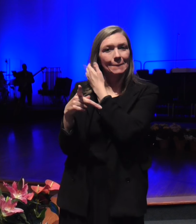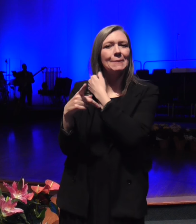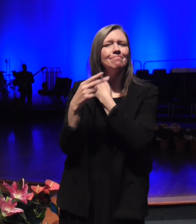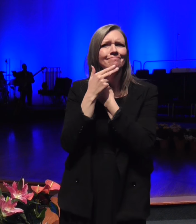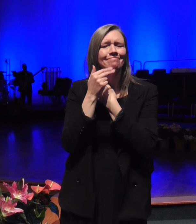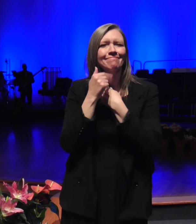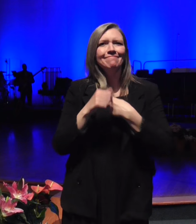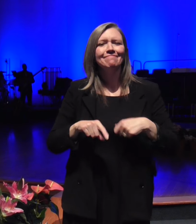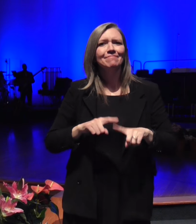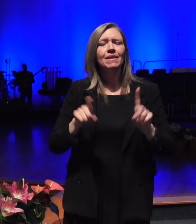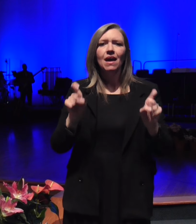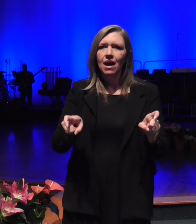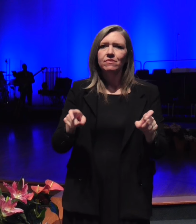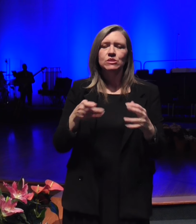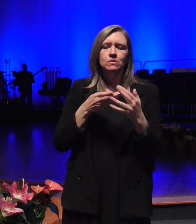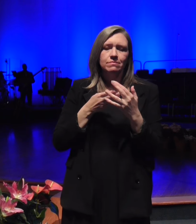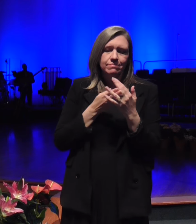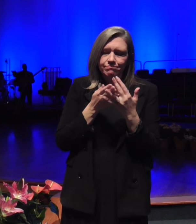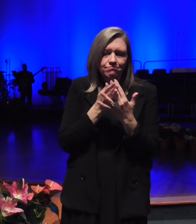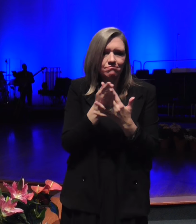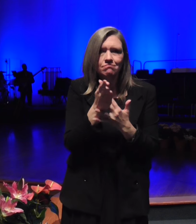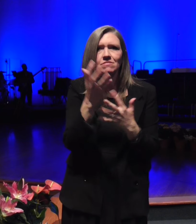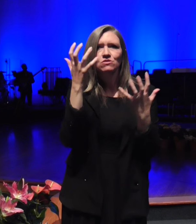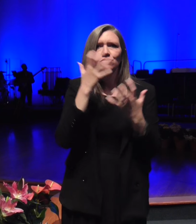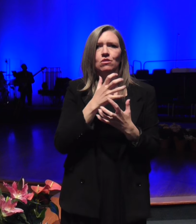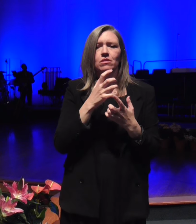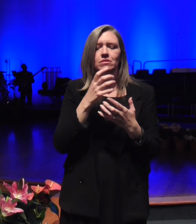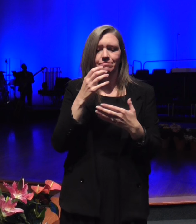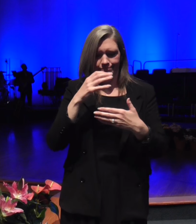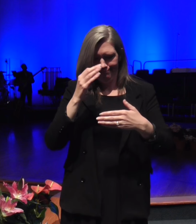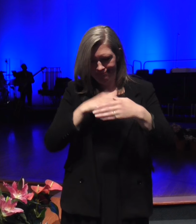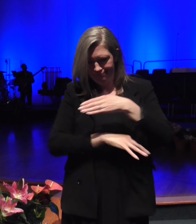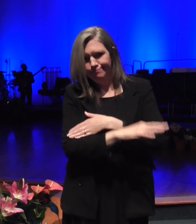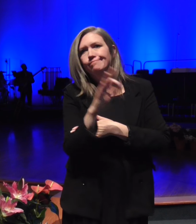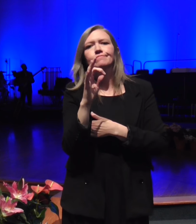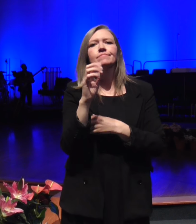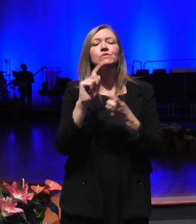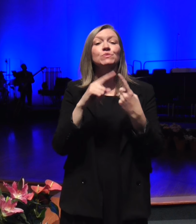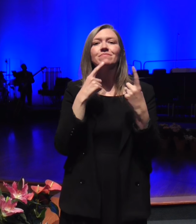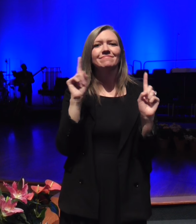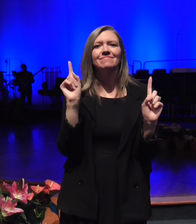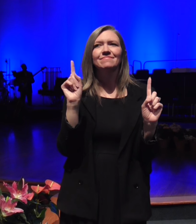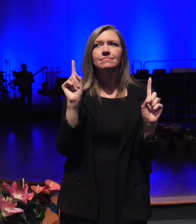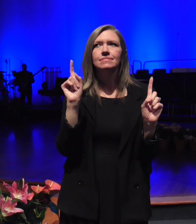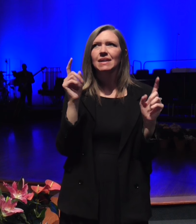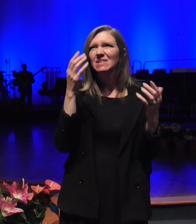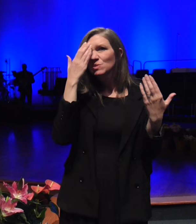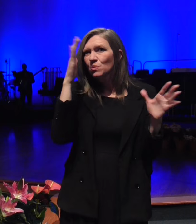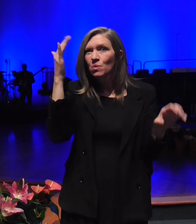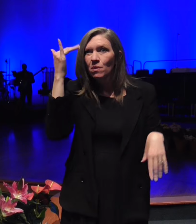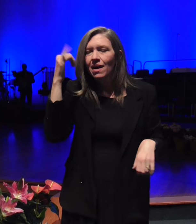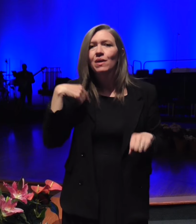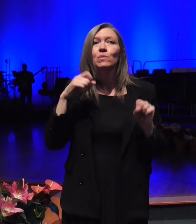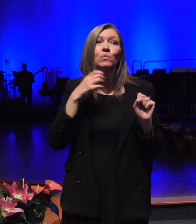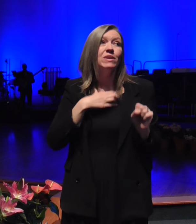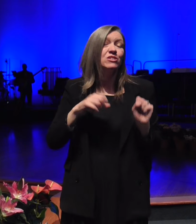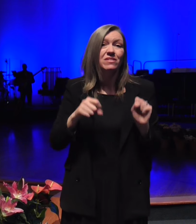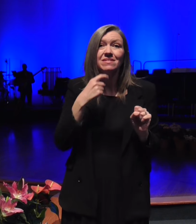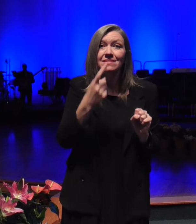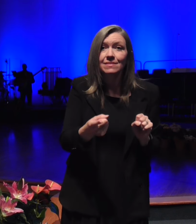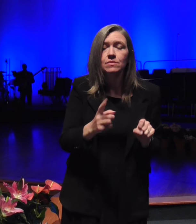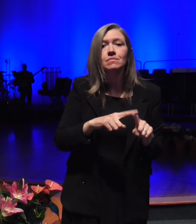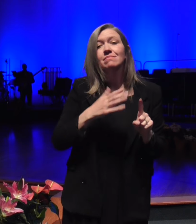And yet we have to move through the darkness to get to the dawn. I don't know why. I wish I could tell you. But that